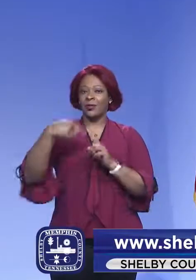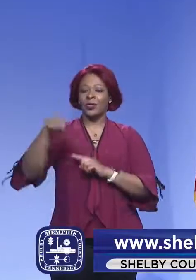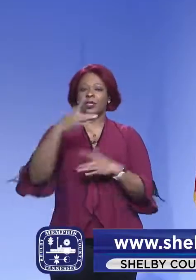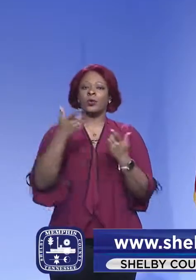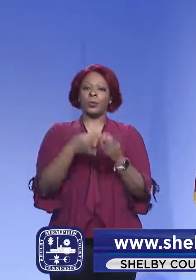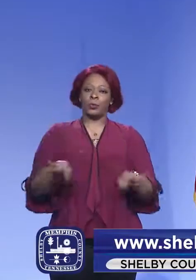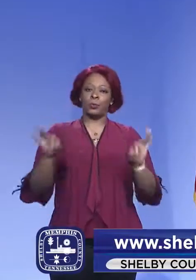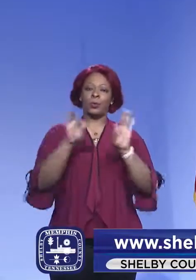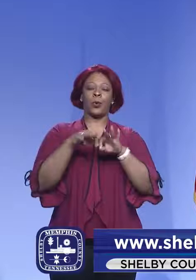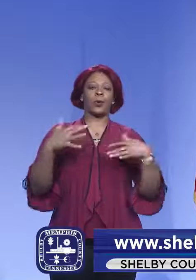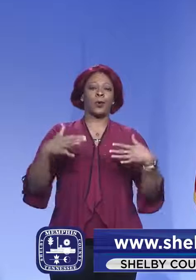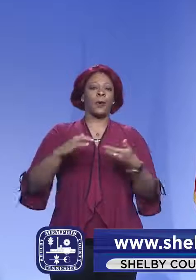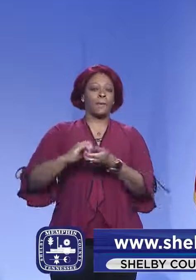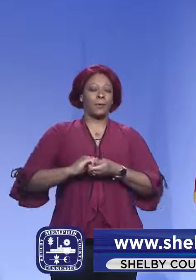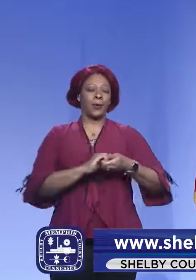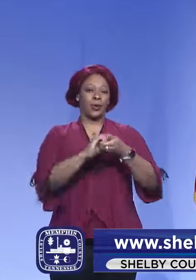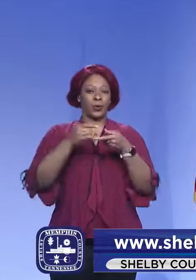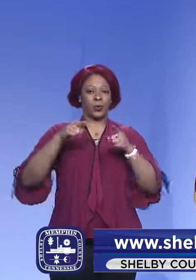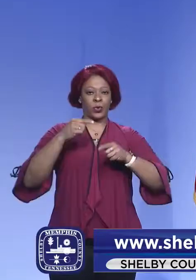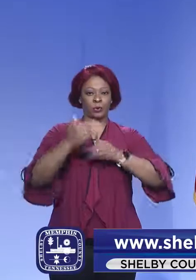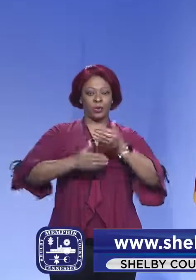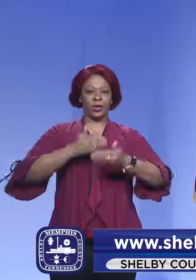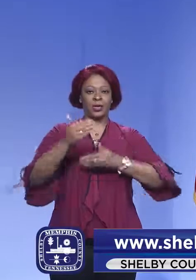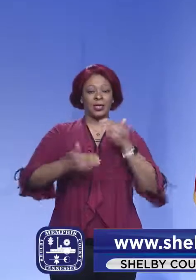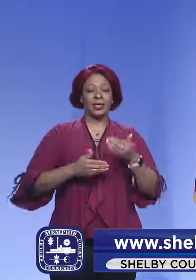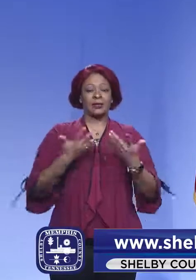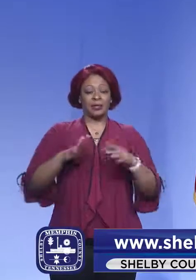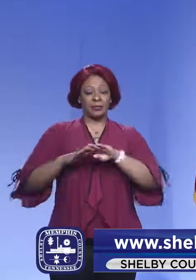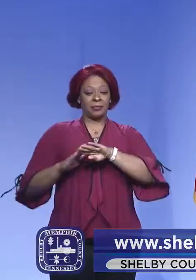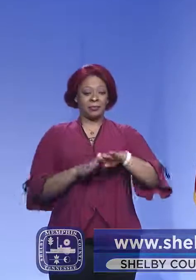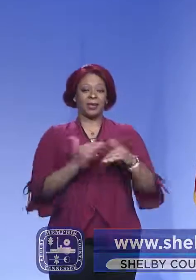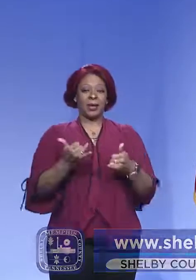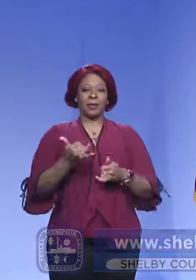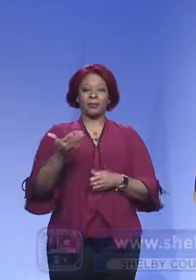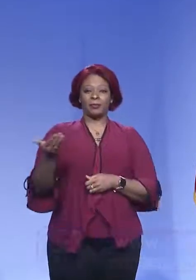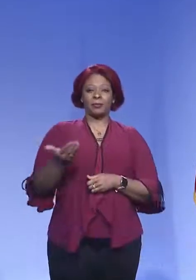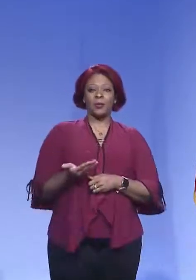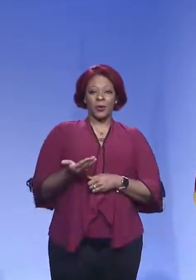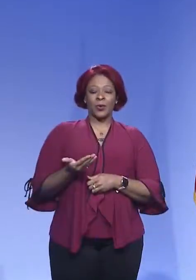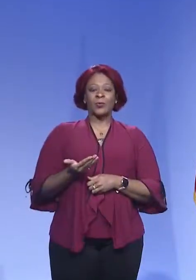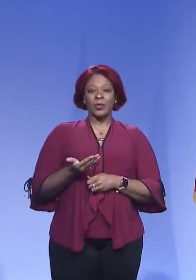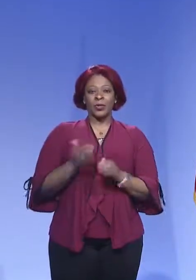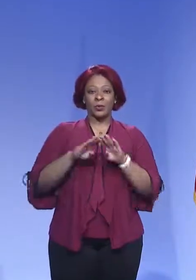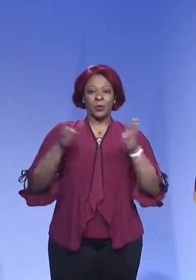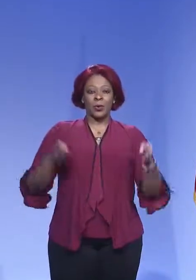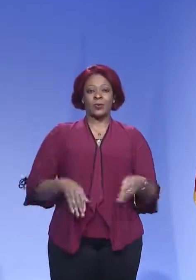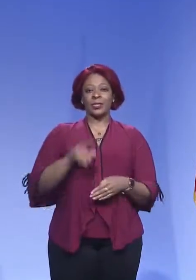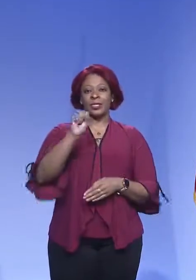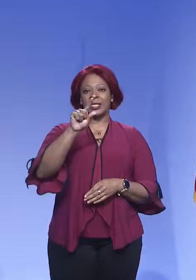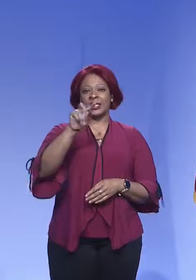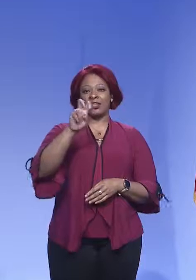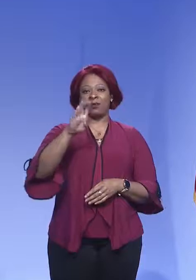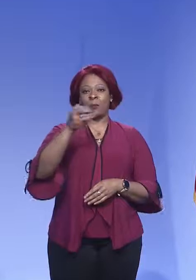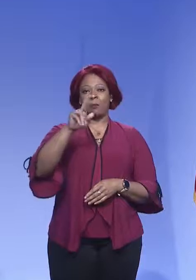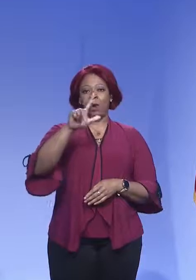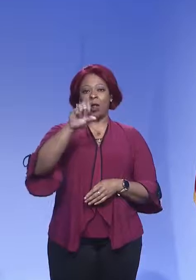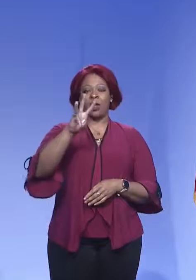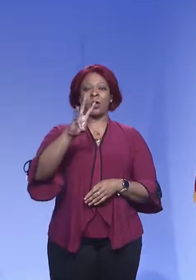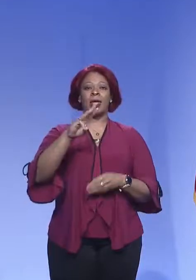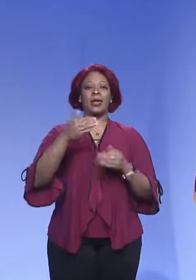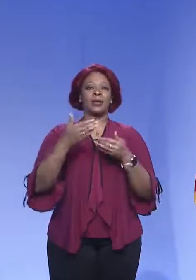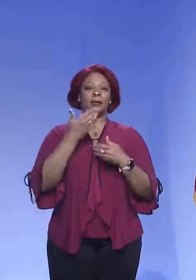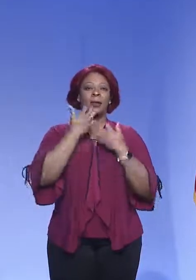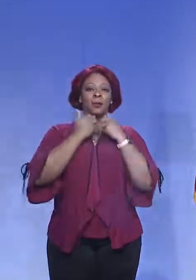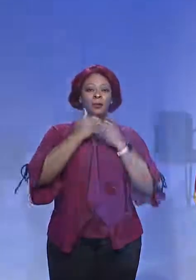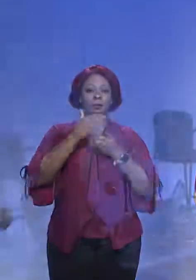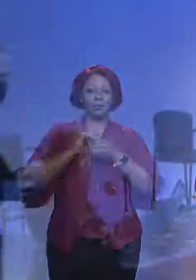instrumental partner in this process. So with that said, at this time I'd like to welcome to the podium Steve Barlow from Neighborhood Preservation, Inc.